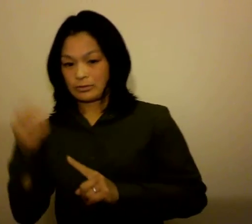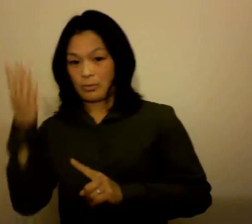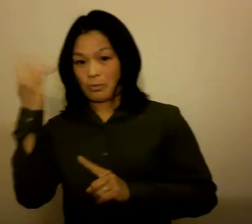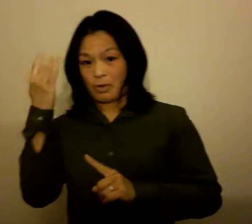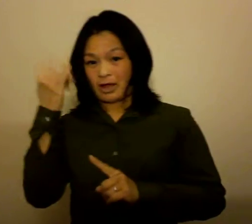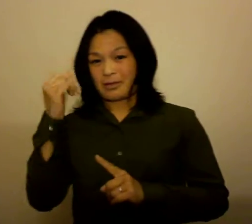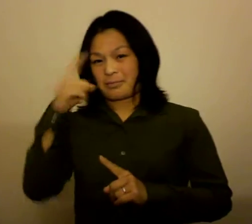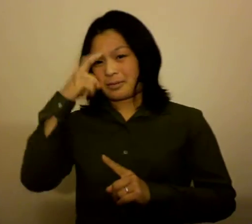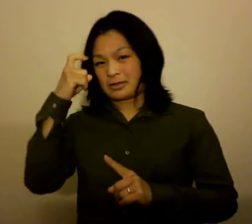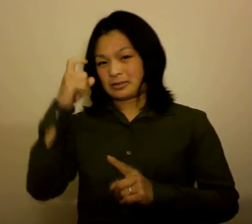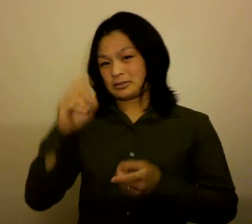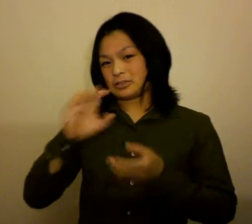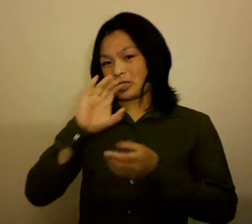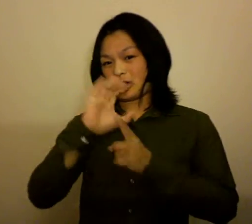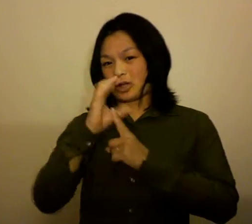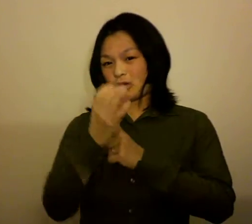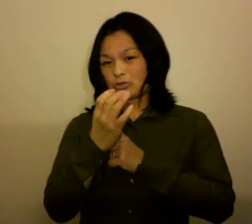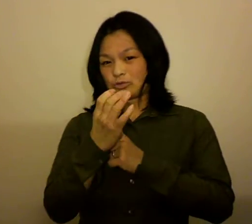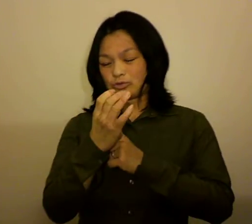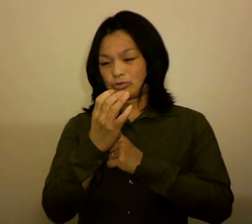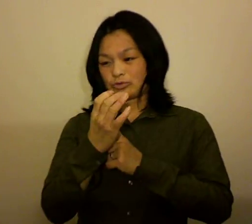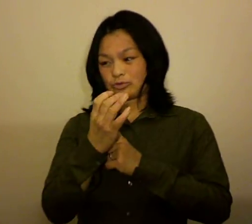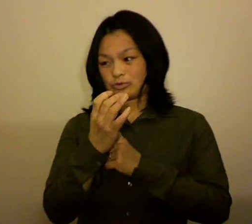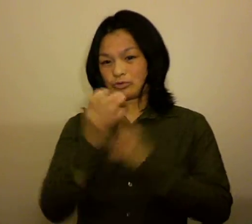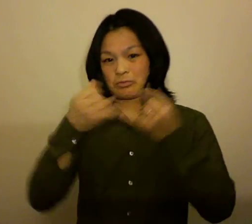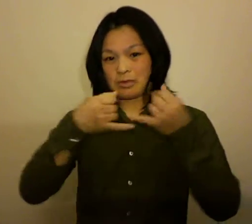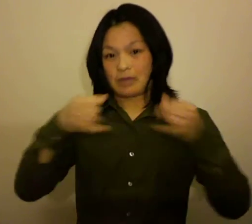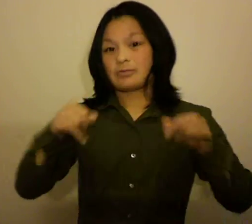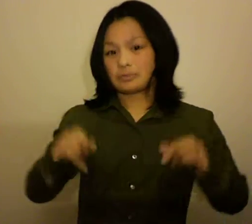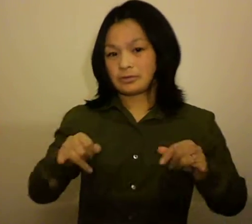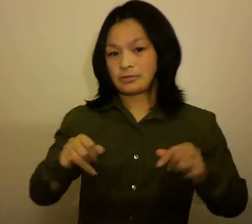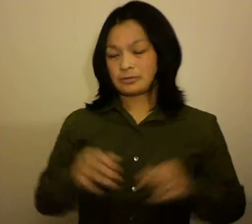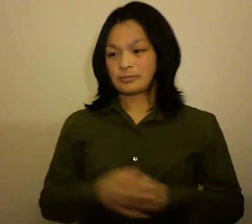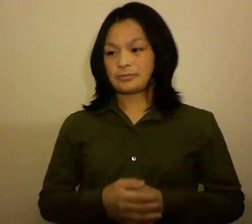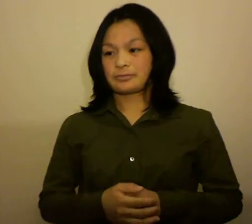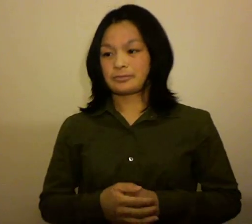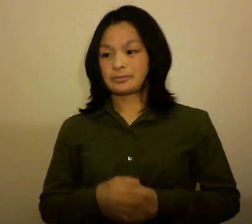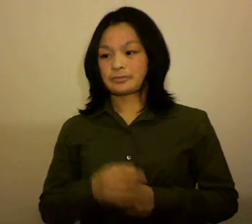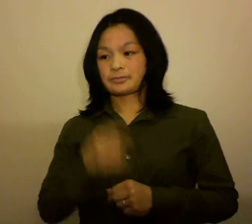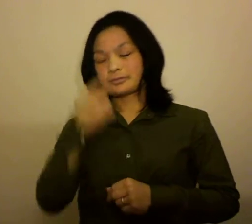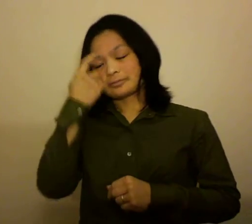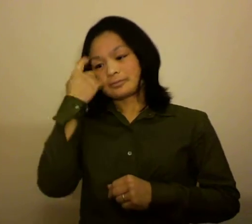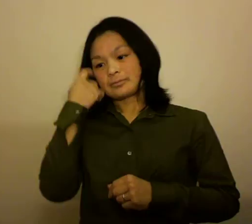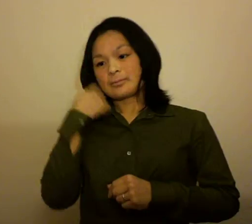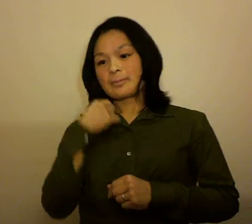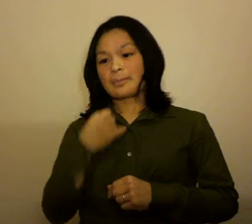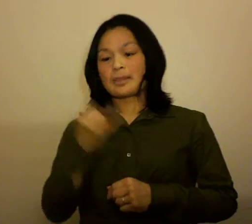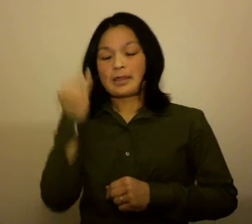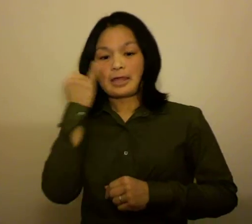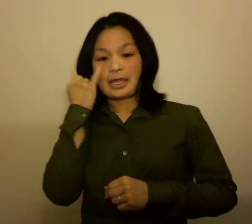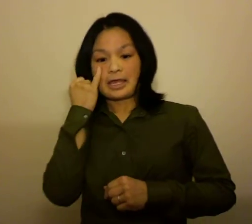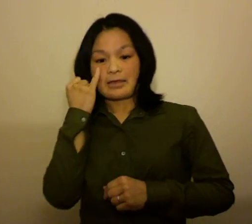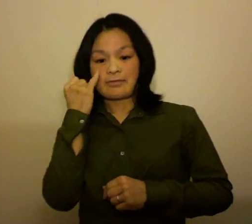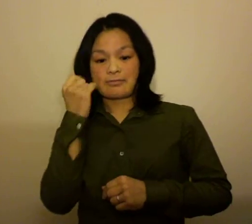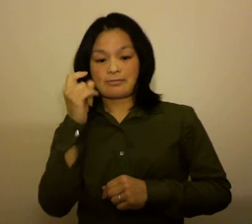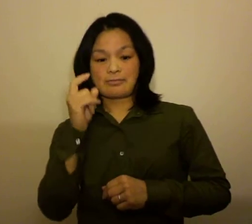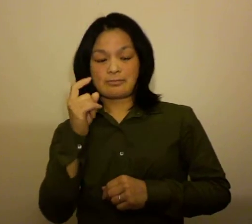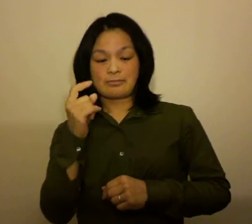sensitive question or raises a touchy subject regarding race, the first question you have to answer for yourself is, what is this